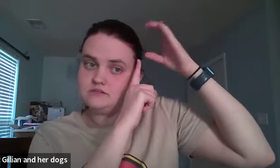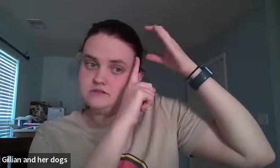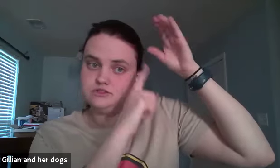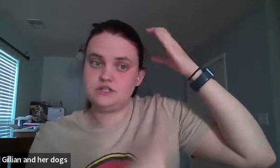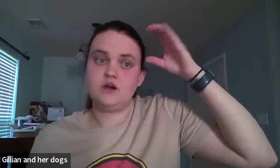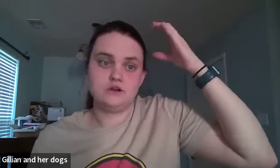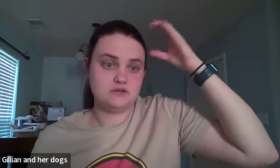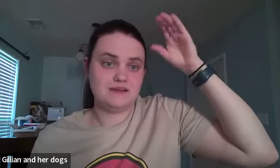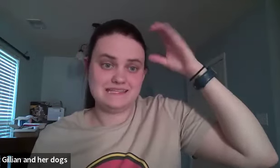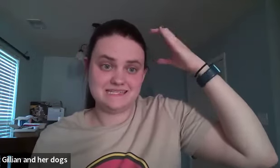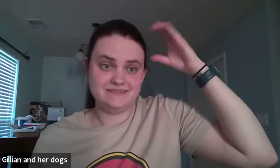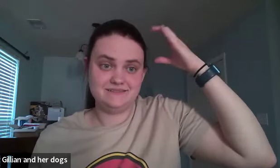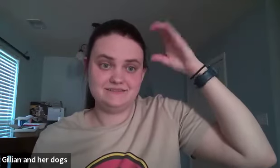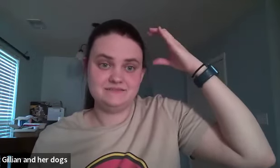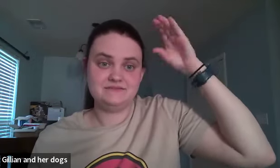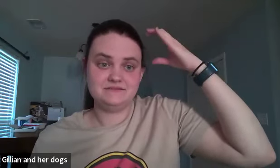males usually are. So cousin.